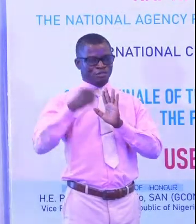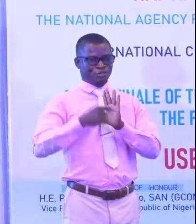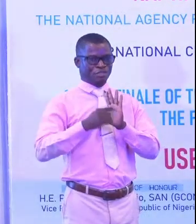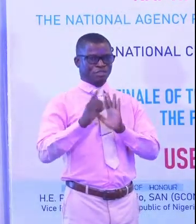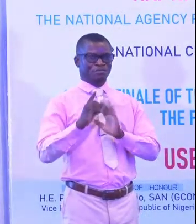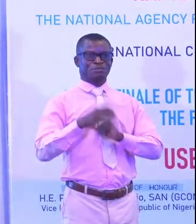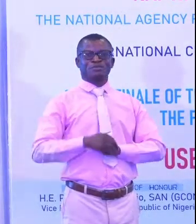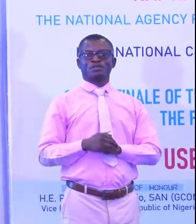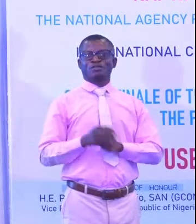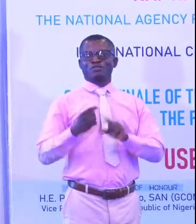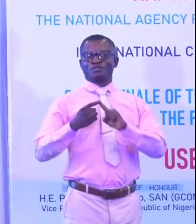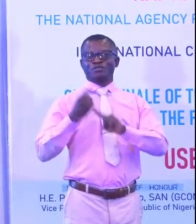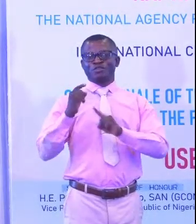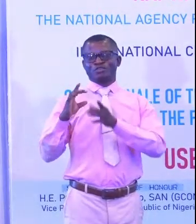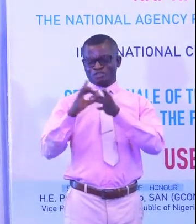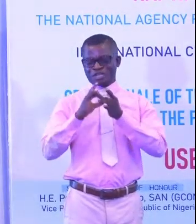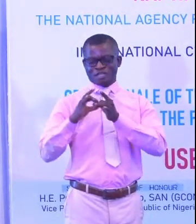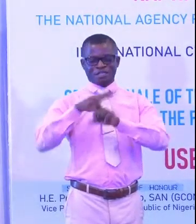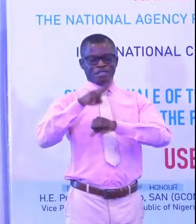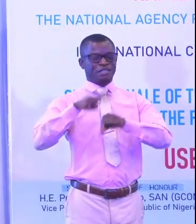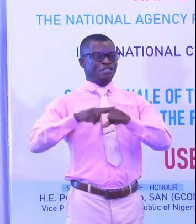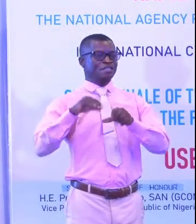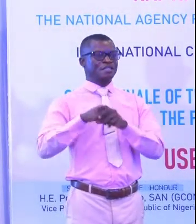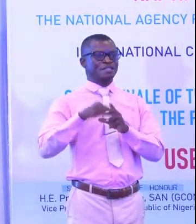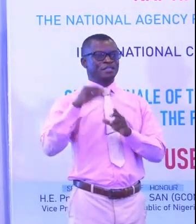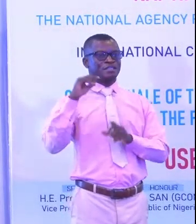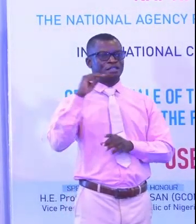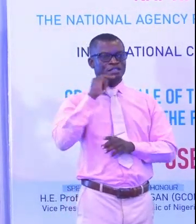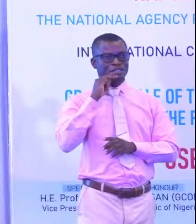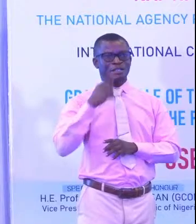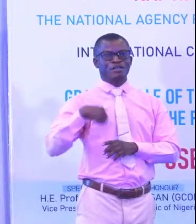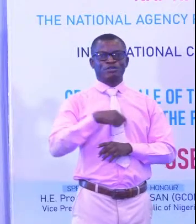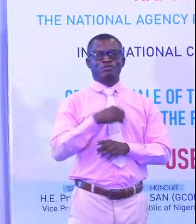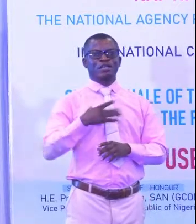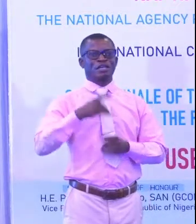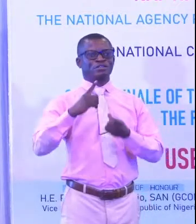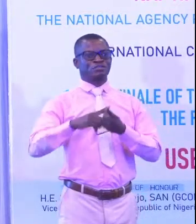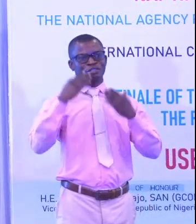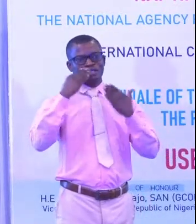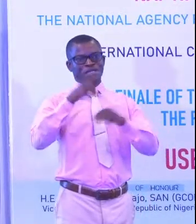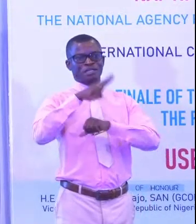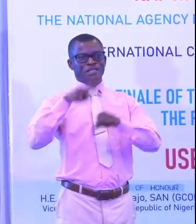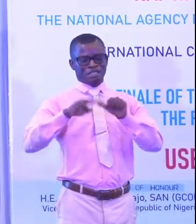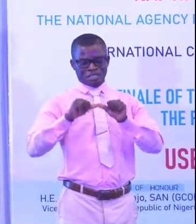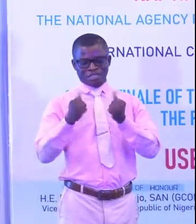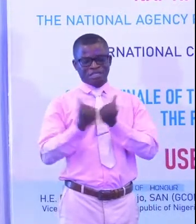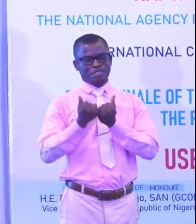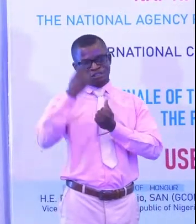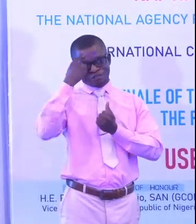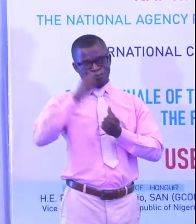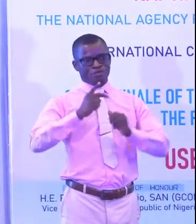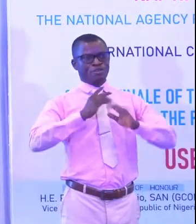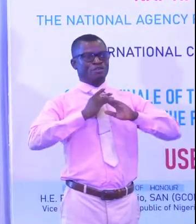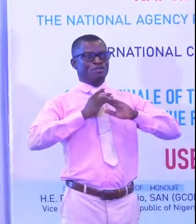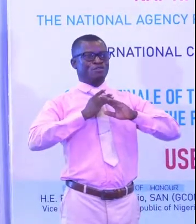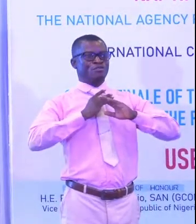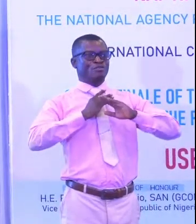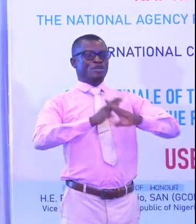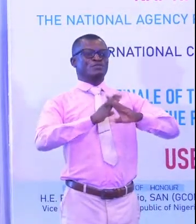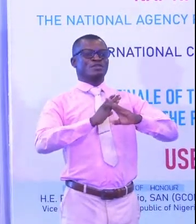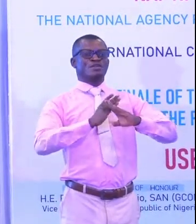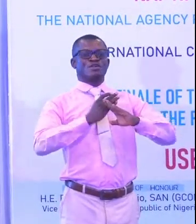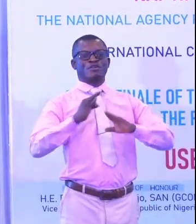On behalf of the United Nations in Nigeria, I would like to thank the National Agency for the Prohibition of Trafficking